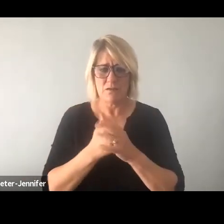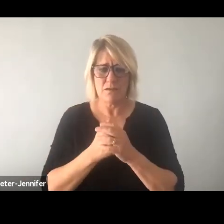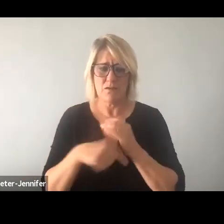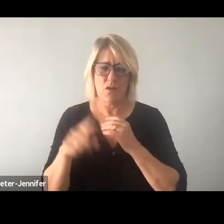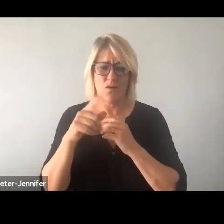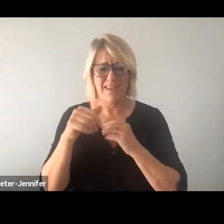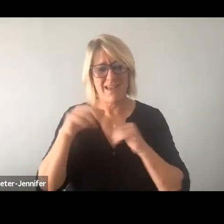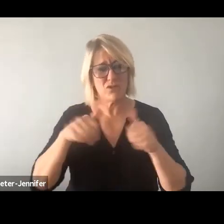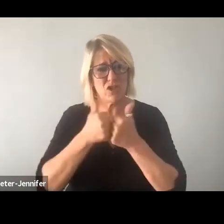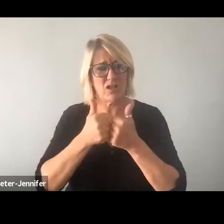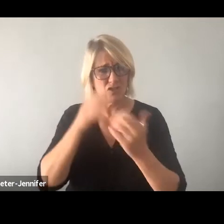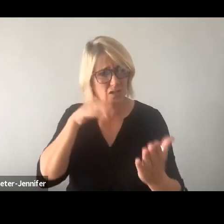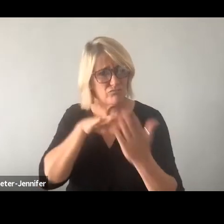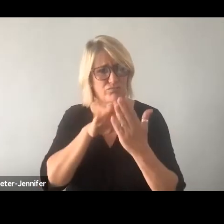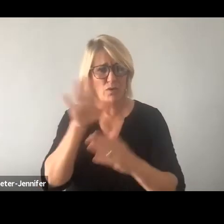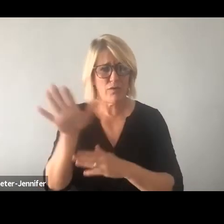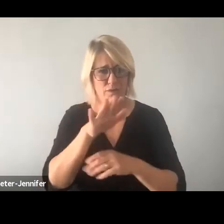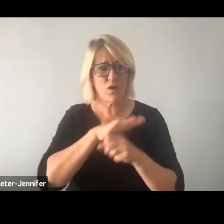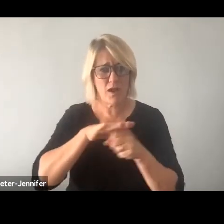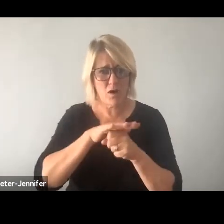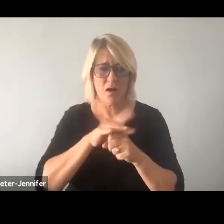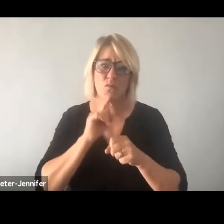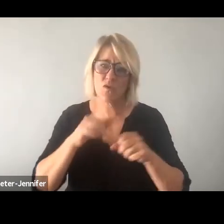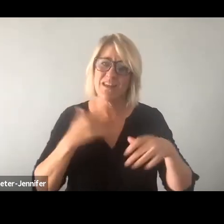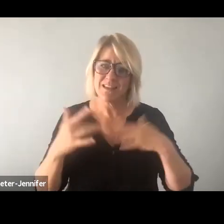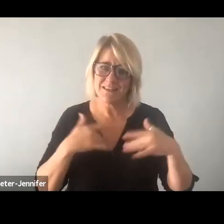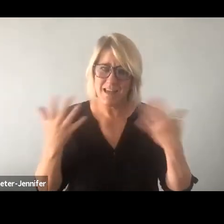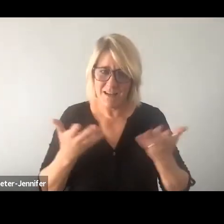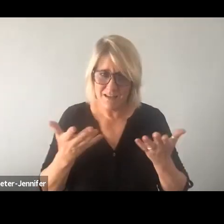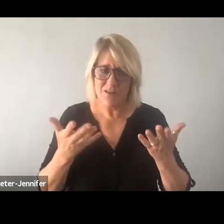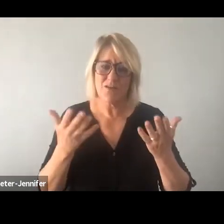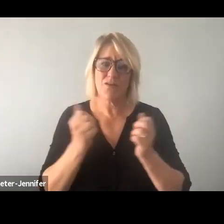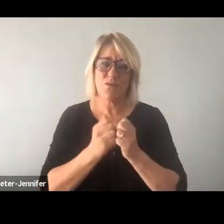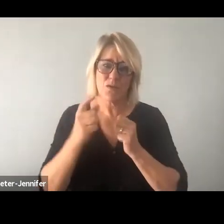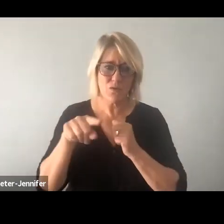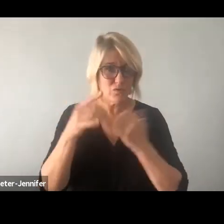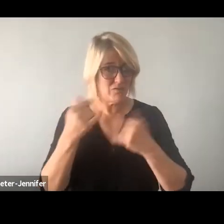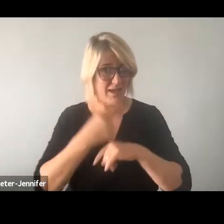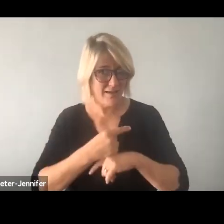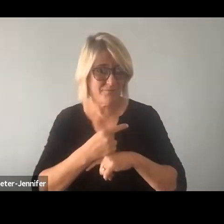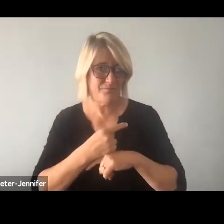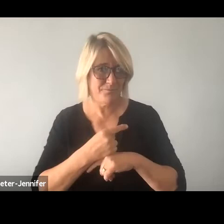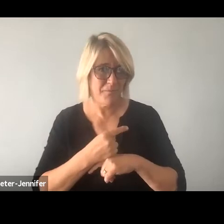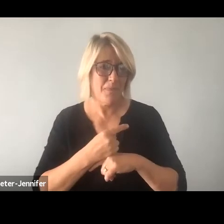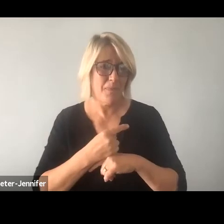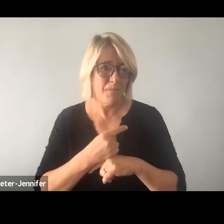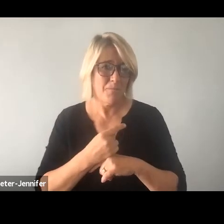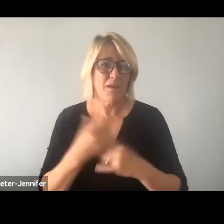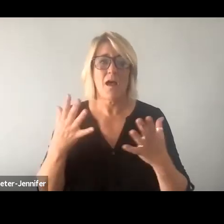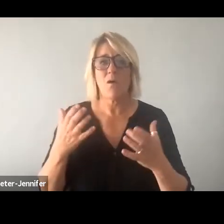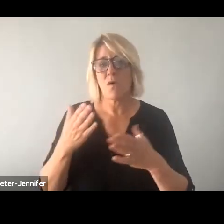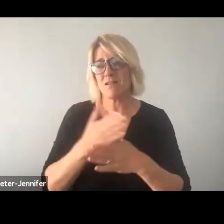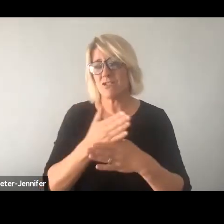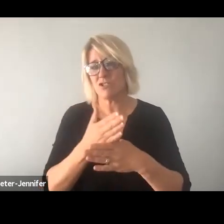face. I'm really excited to be here speaking with you all today and want to share some priorities